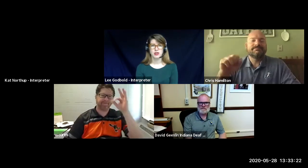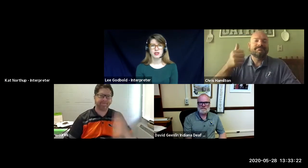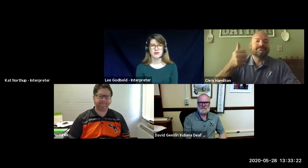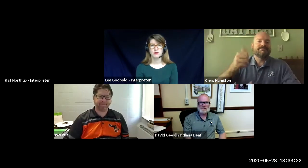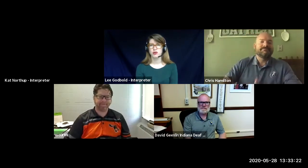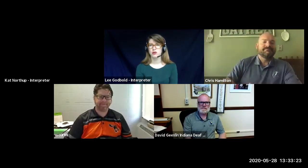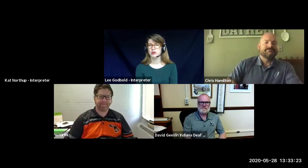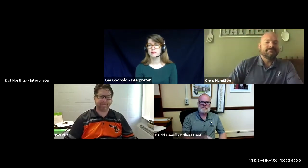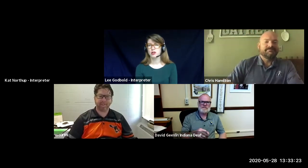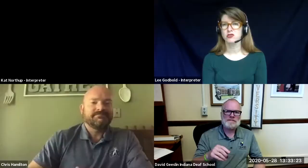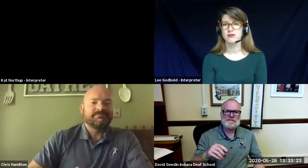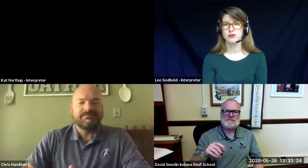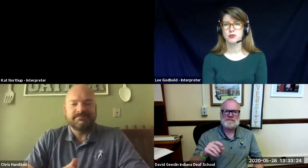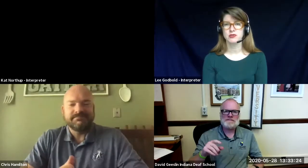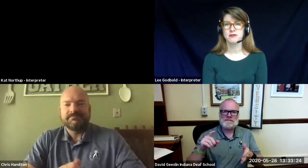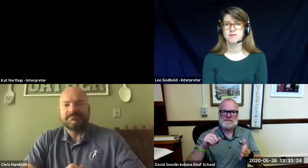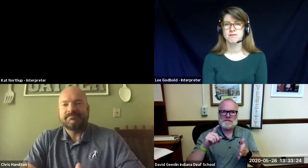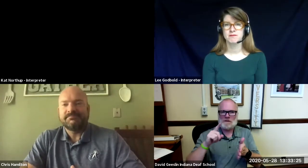between pro or college level sports.